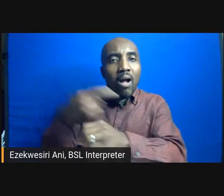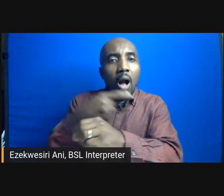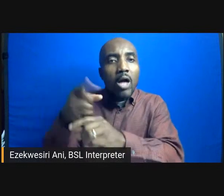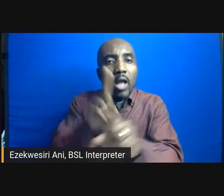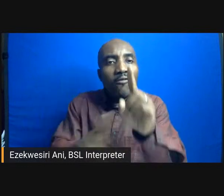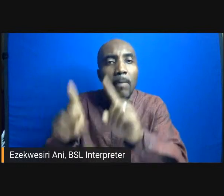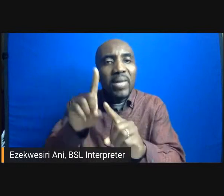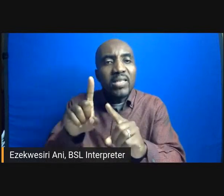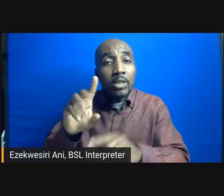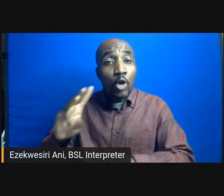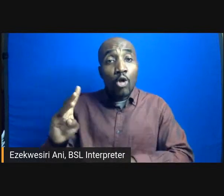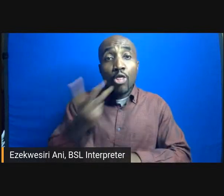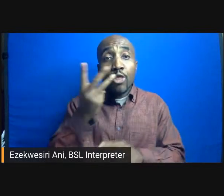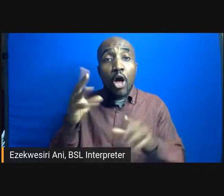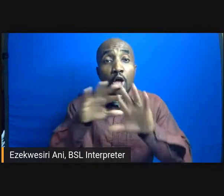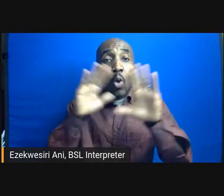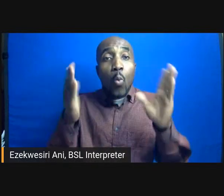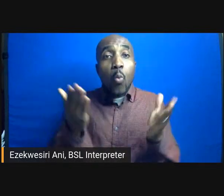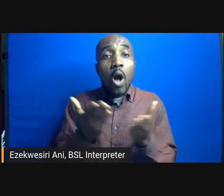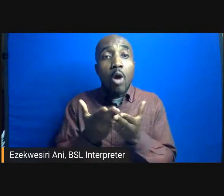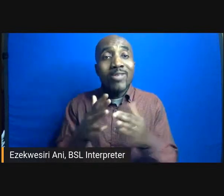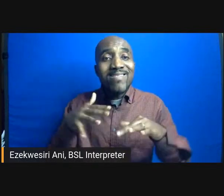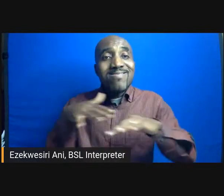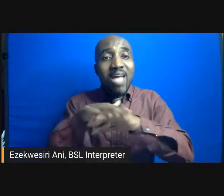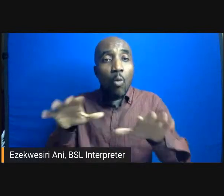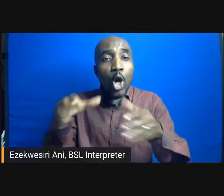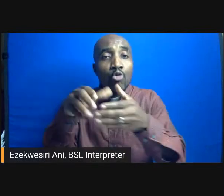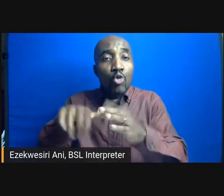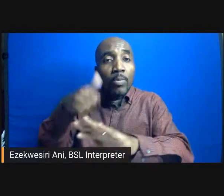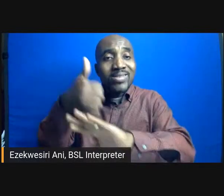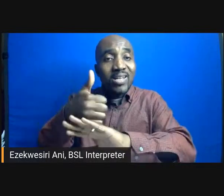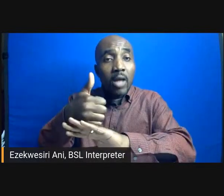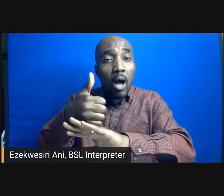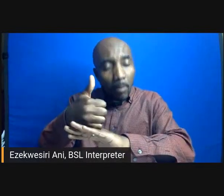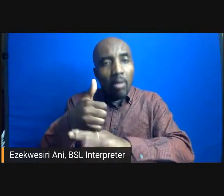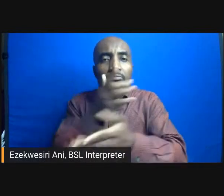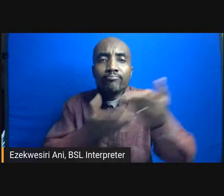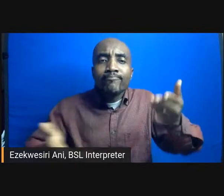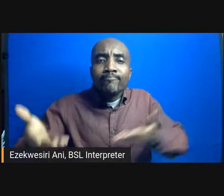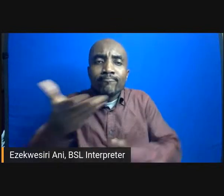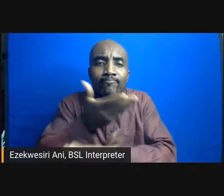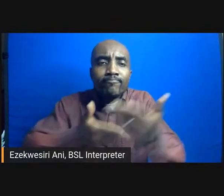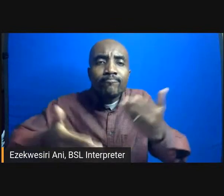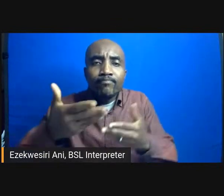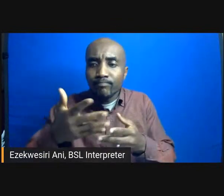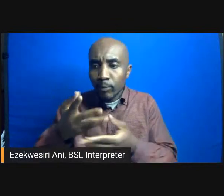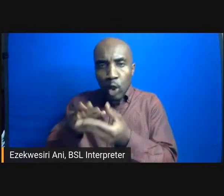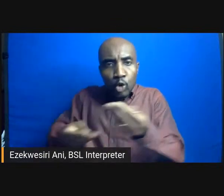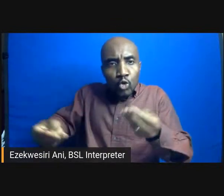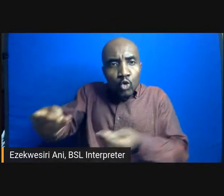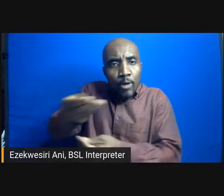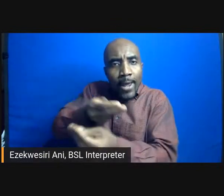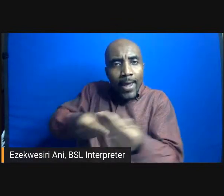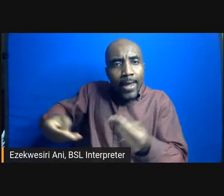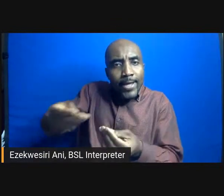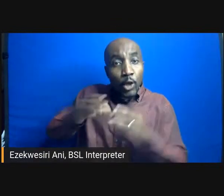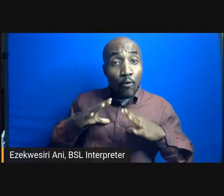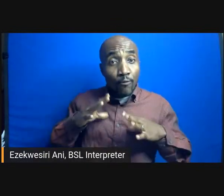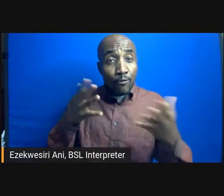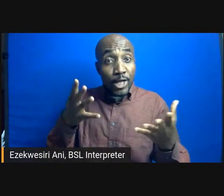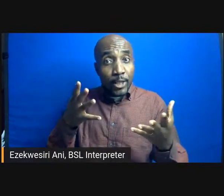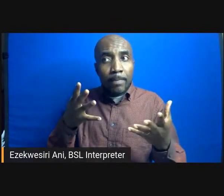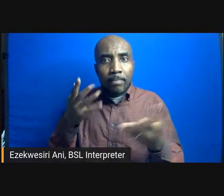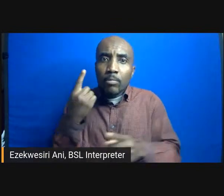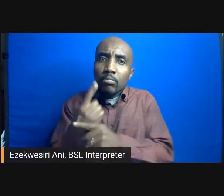the Third World Network, where we were discussing trade liberalization and the unfair trade rules